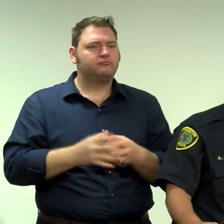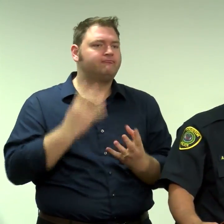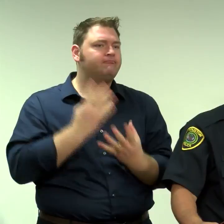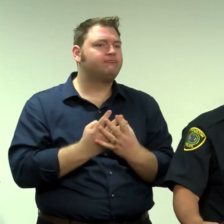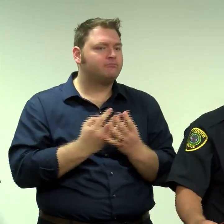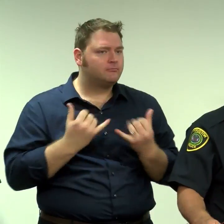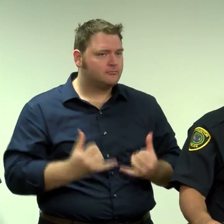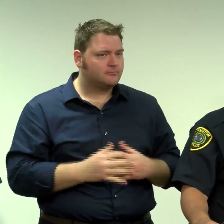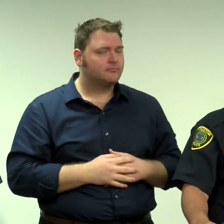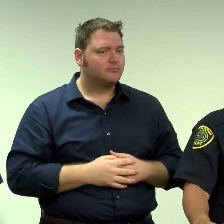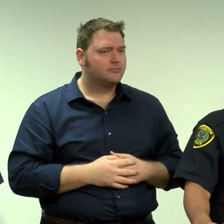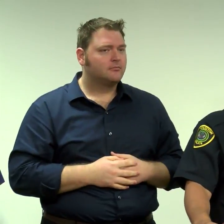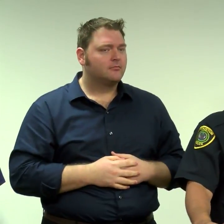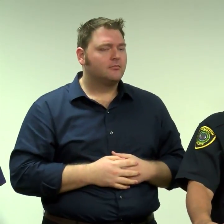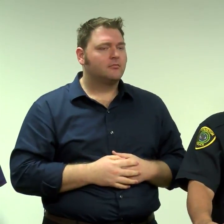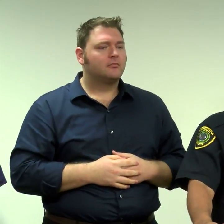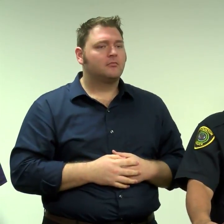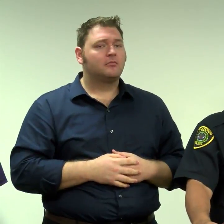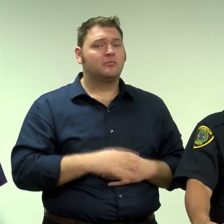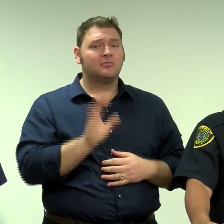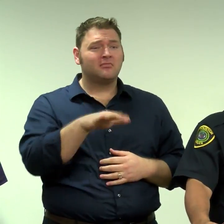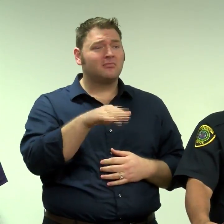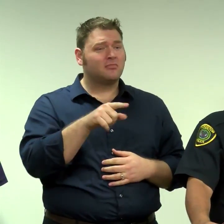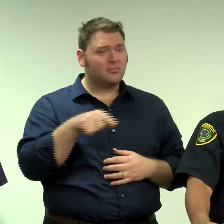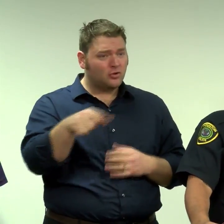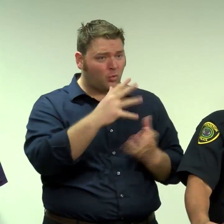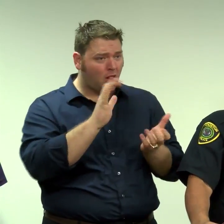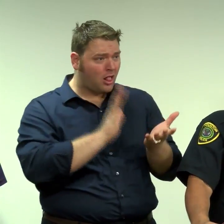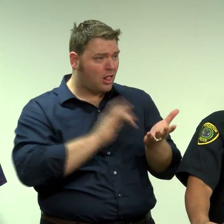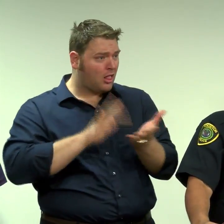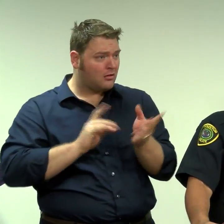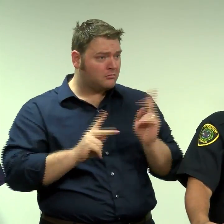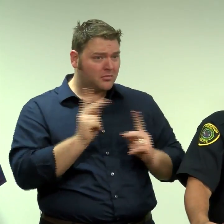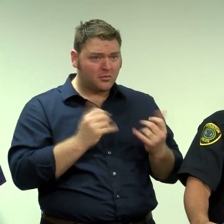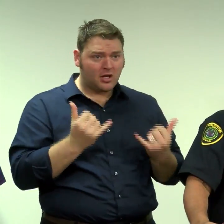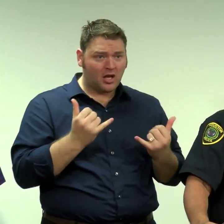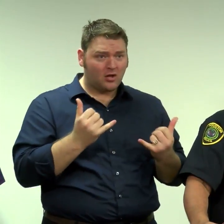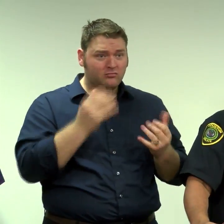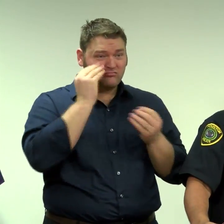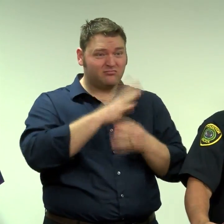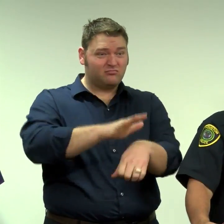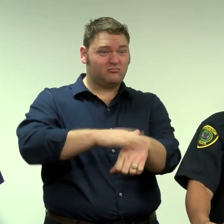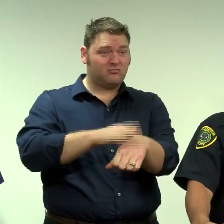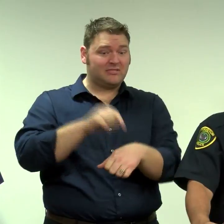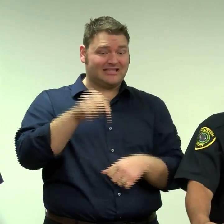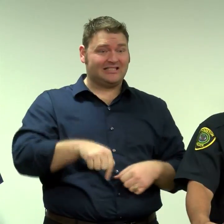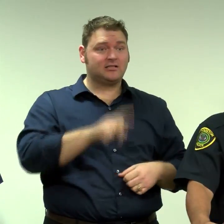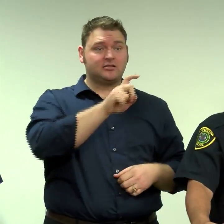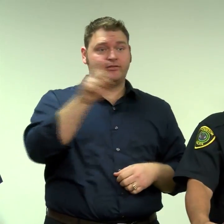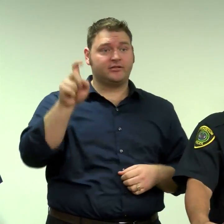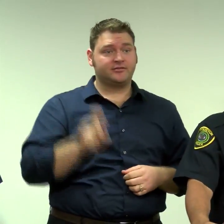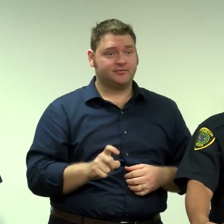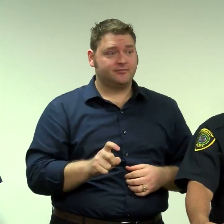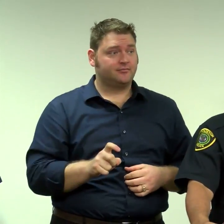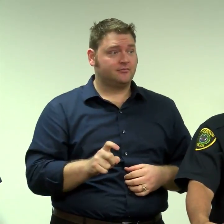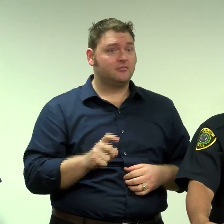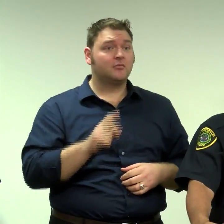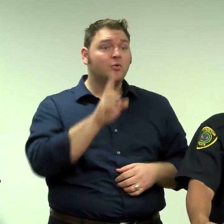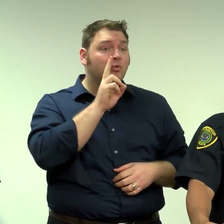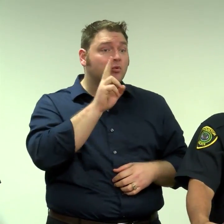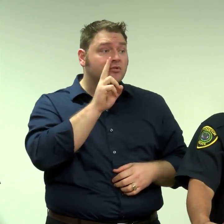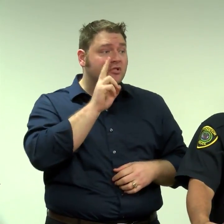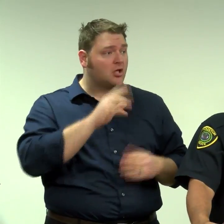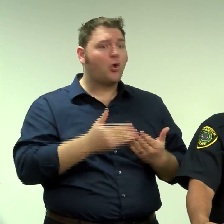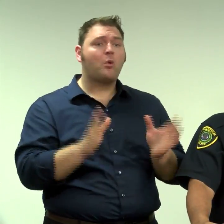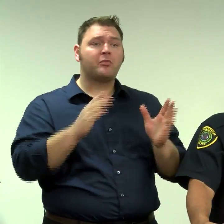to people that would take advantage of individuals. This is the state of Texas, and we're a welcoming city, but we are not going